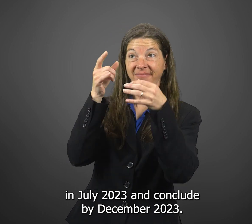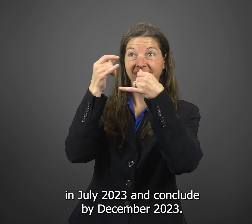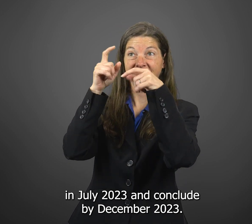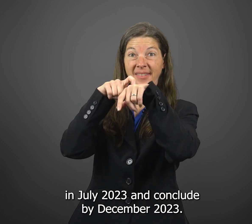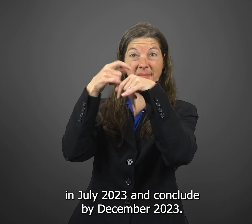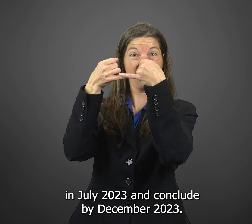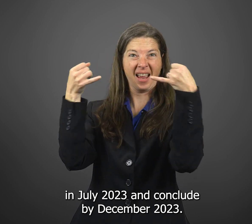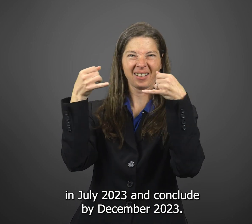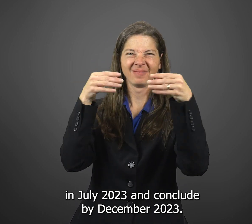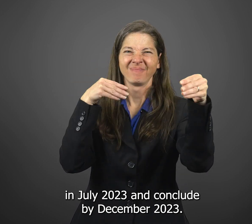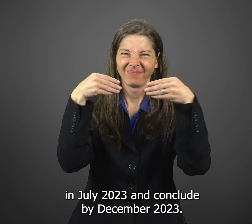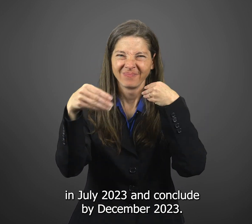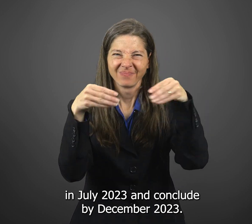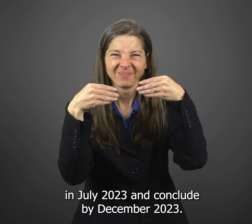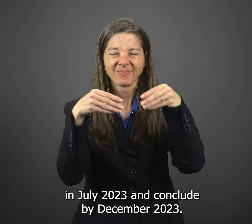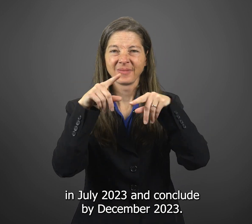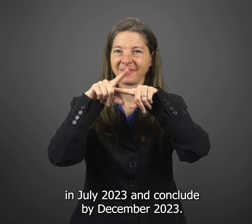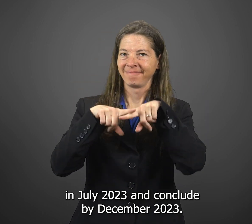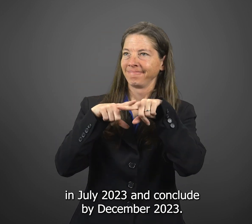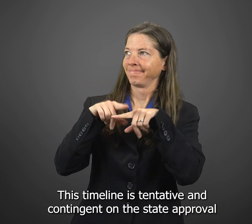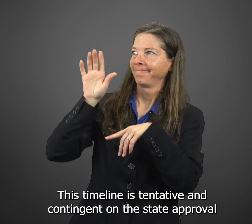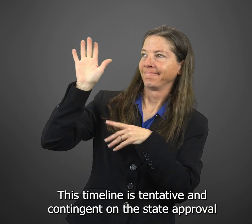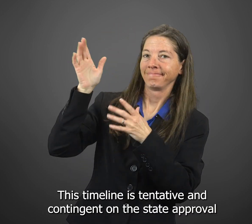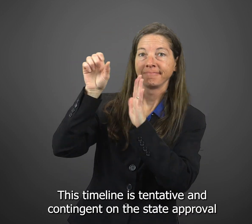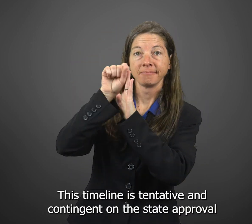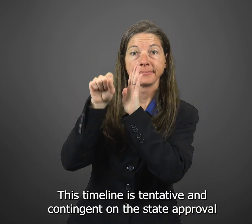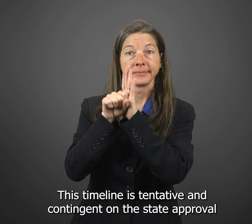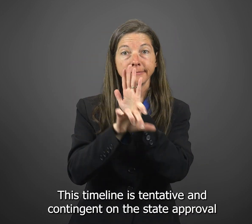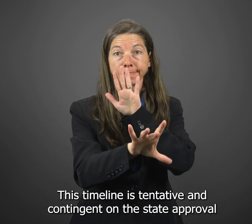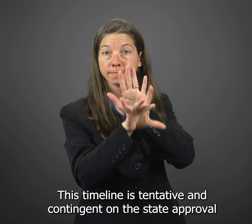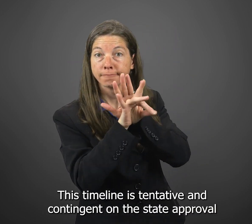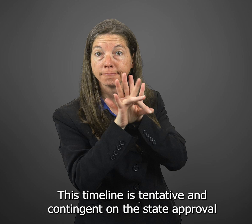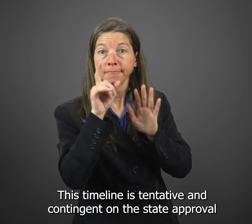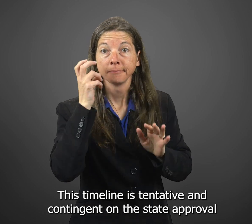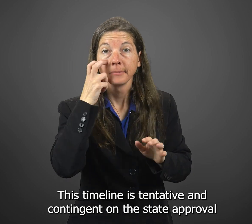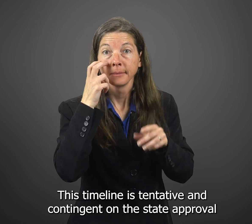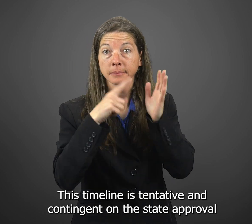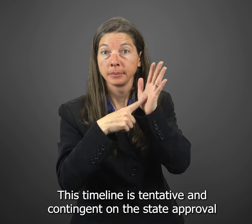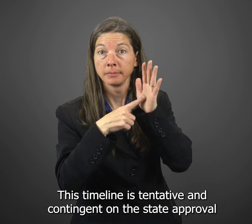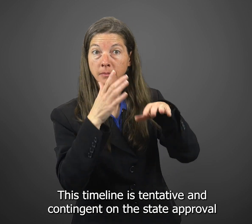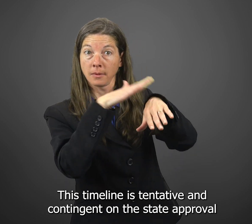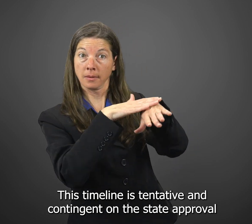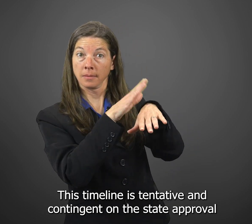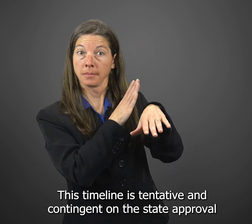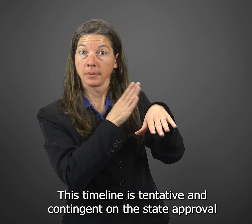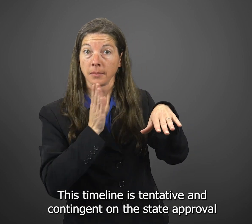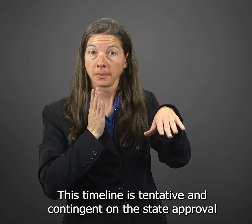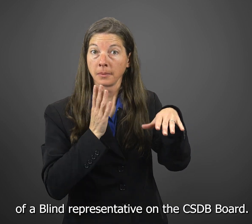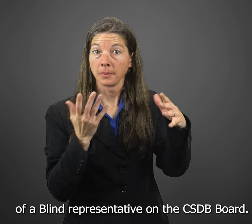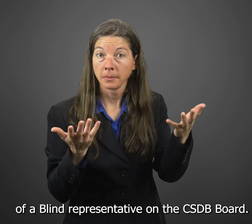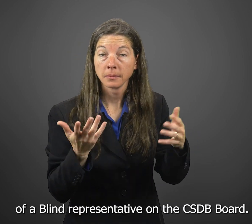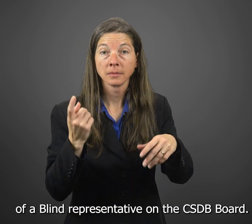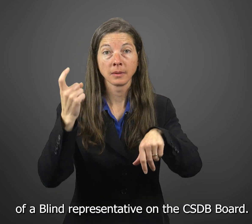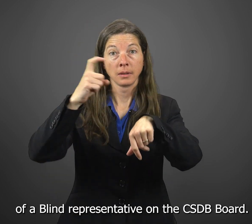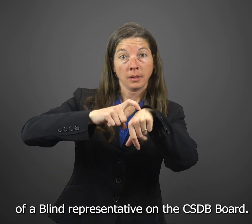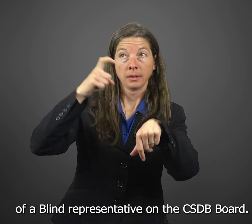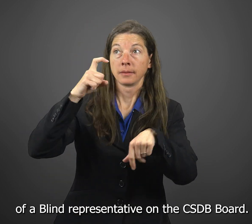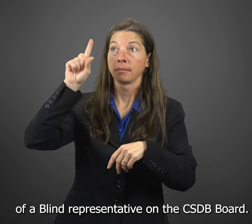by December of 2023. The timeline is tentative and contingent on the state approval of a blind representative